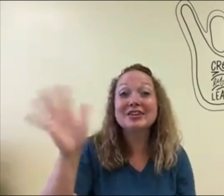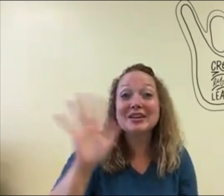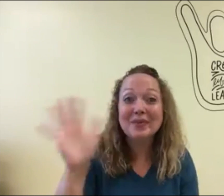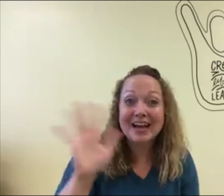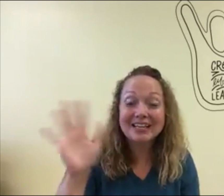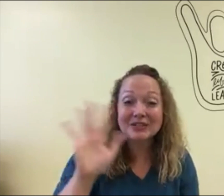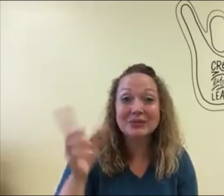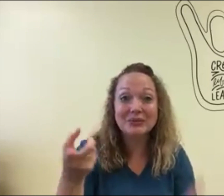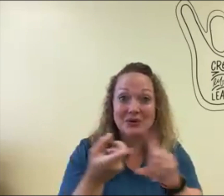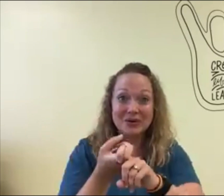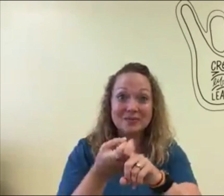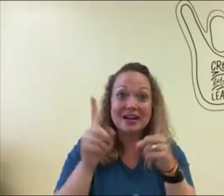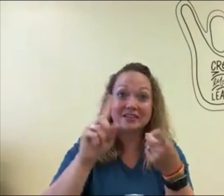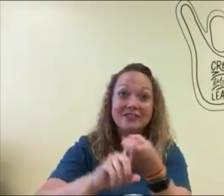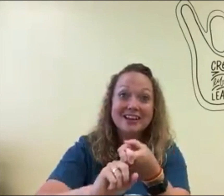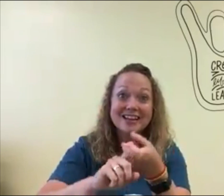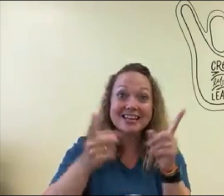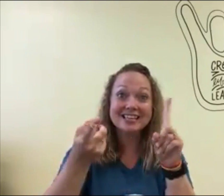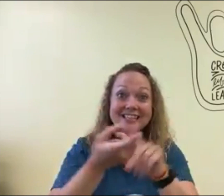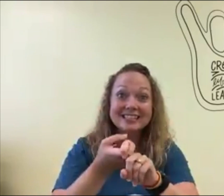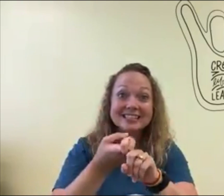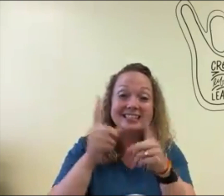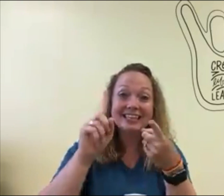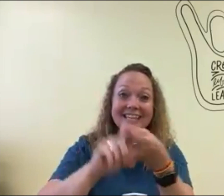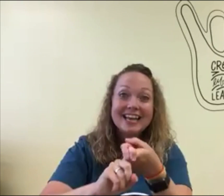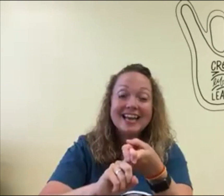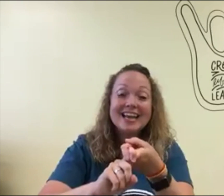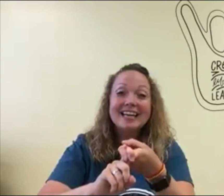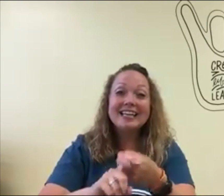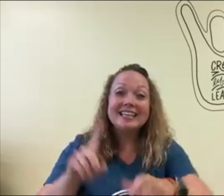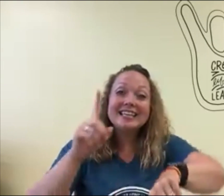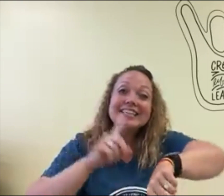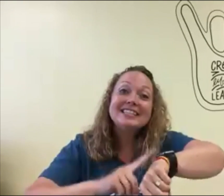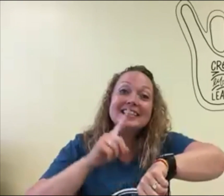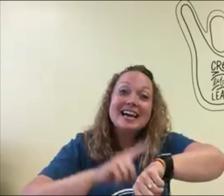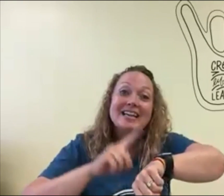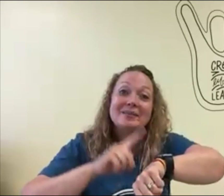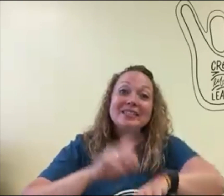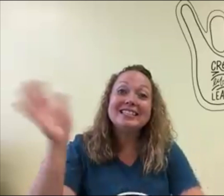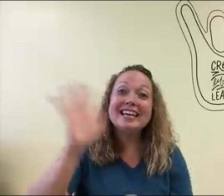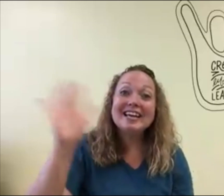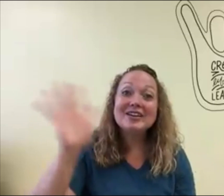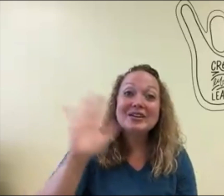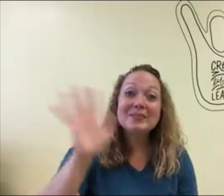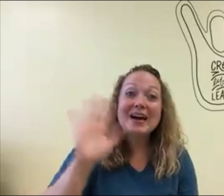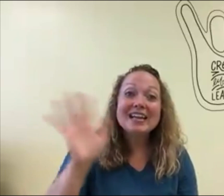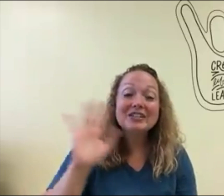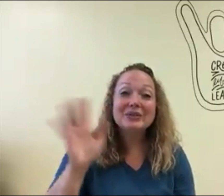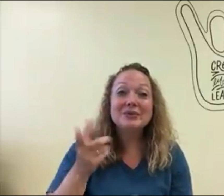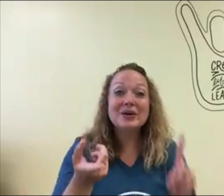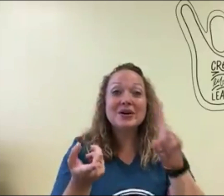all my friends. It is time to say goodbye to all my